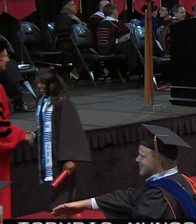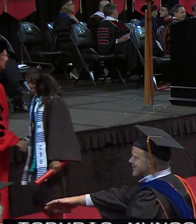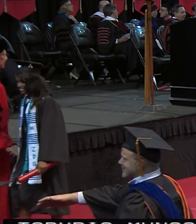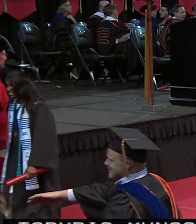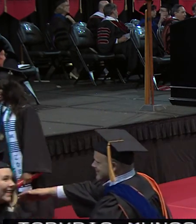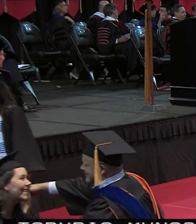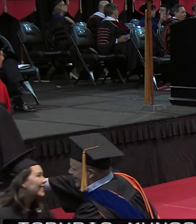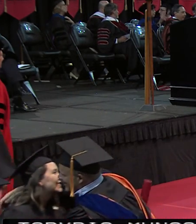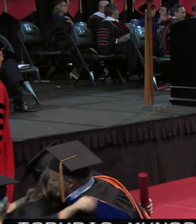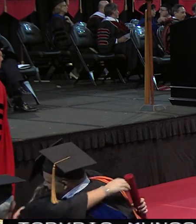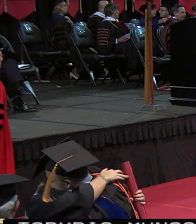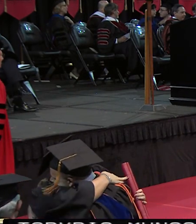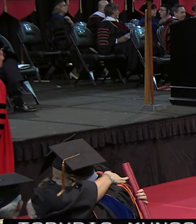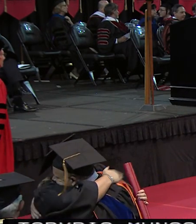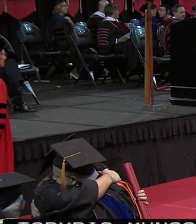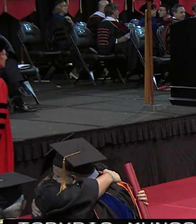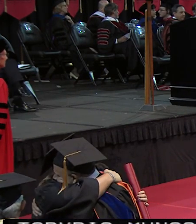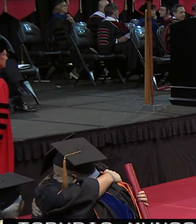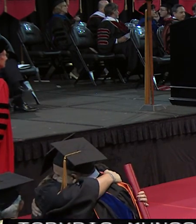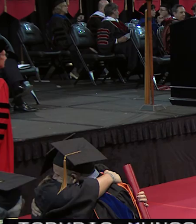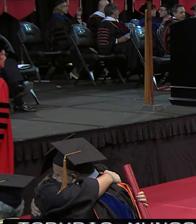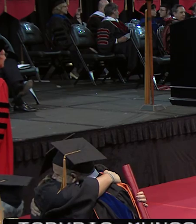Jacqueline Rose Patronella.